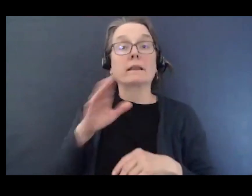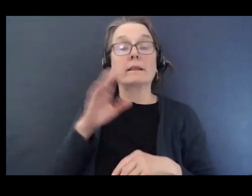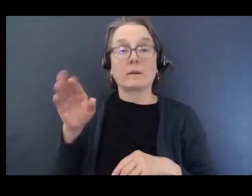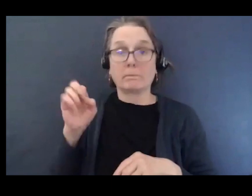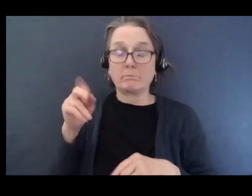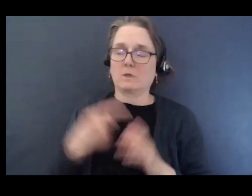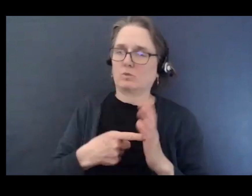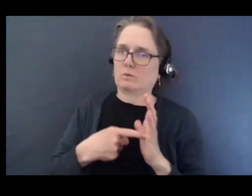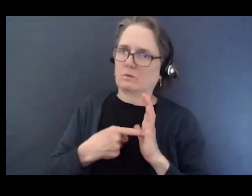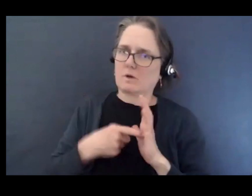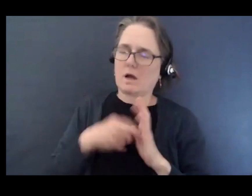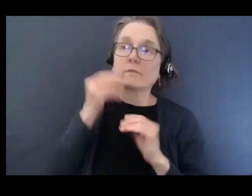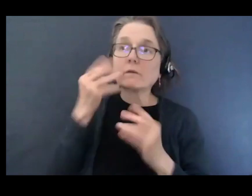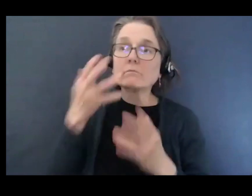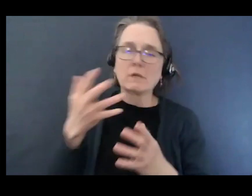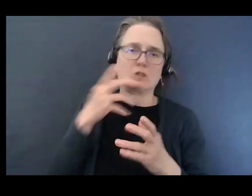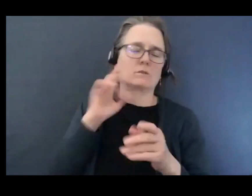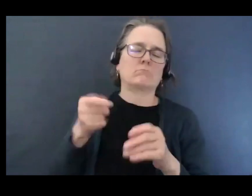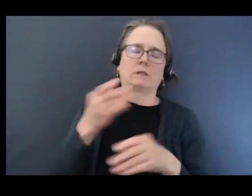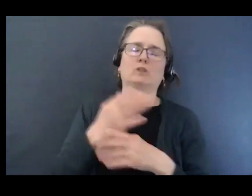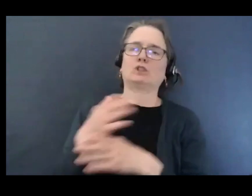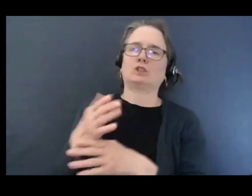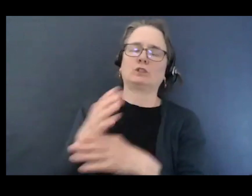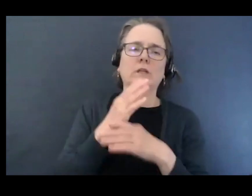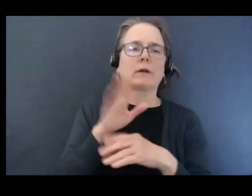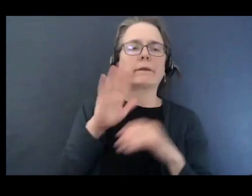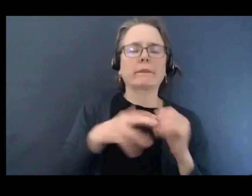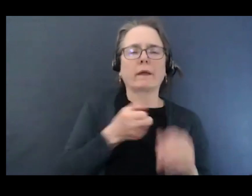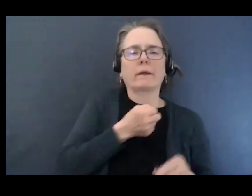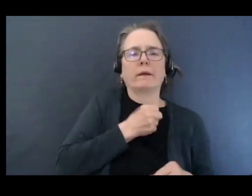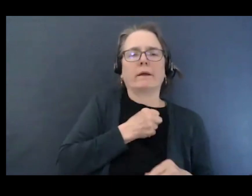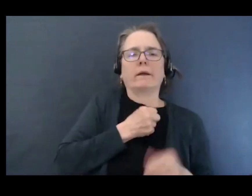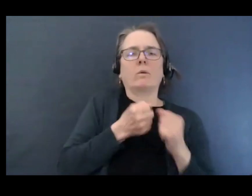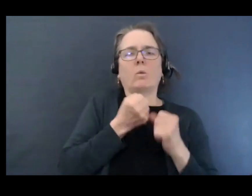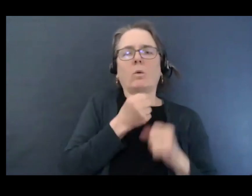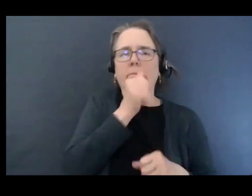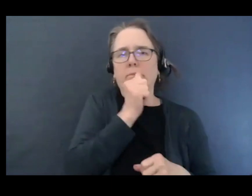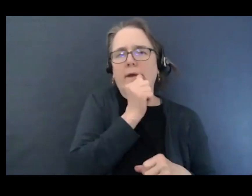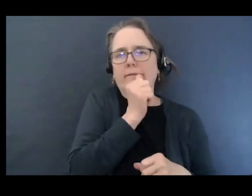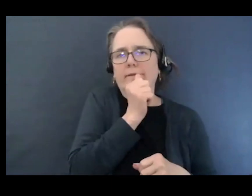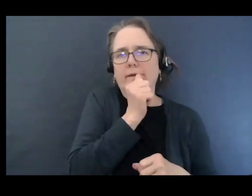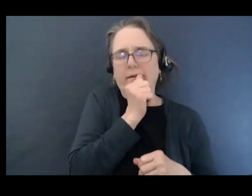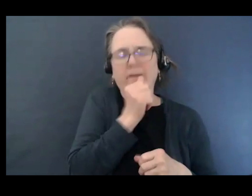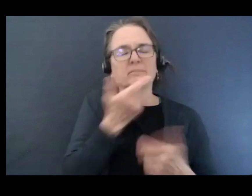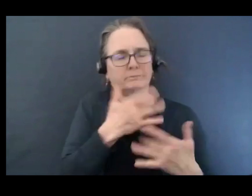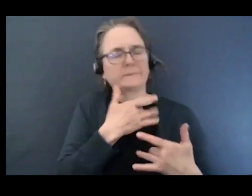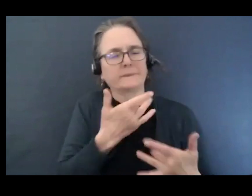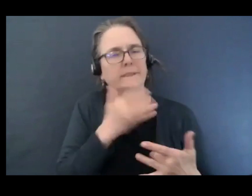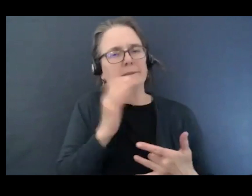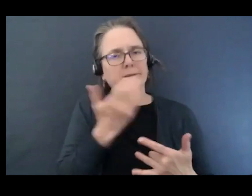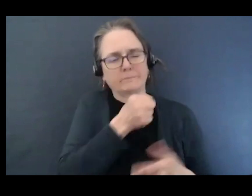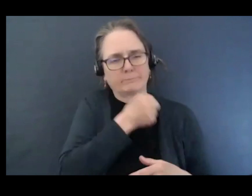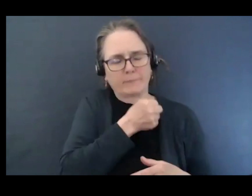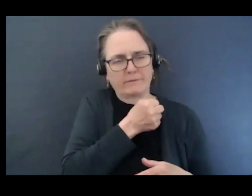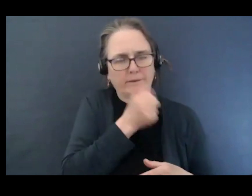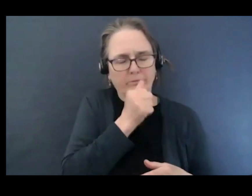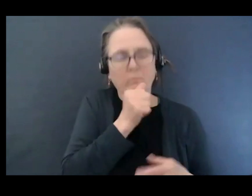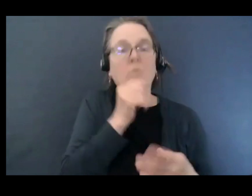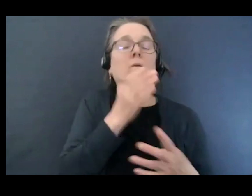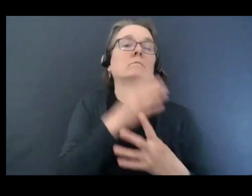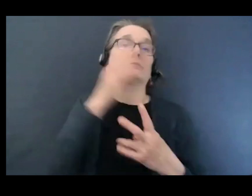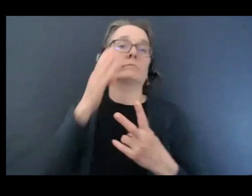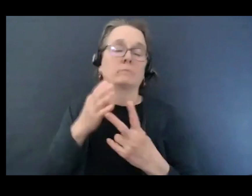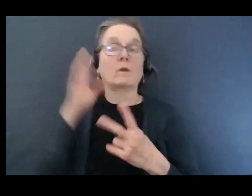published publicly instead of just being held by whoever collected it. Hopefully we'll get that message across to them. The